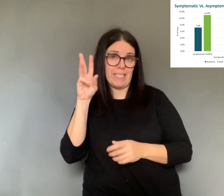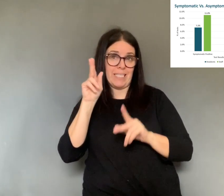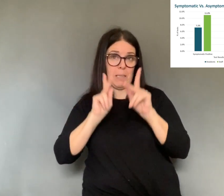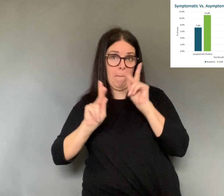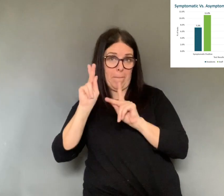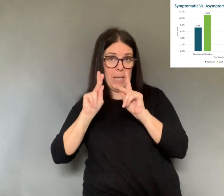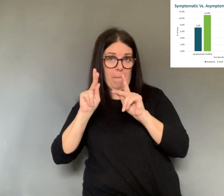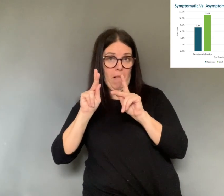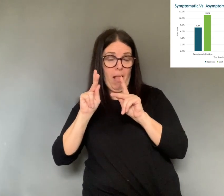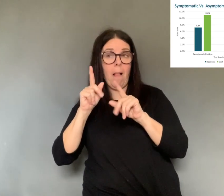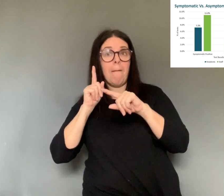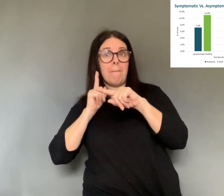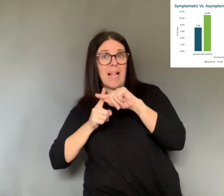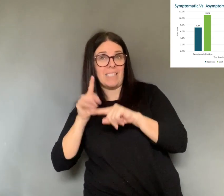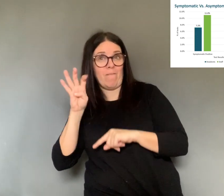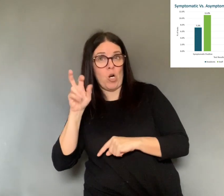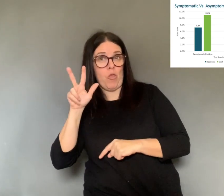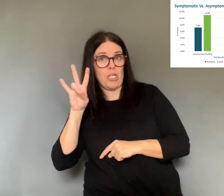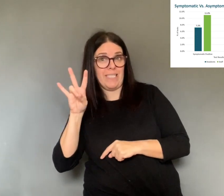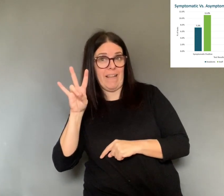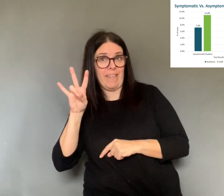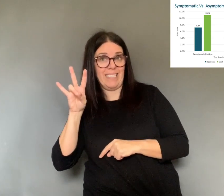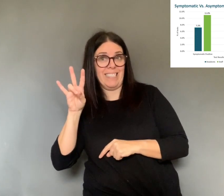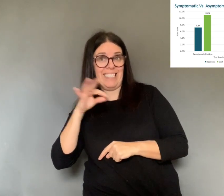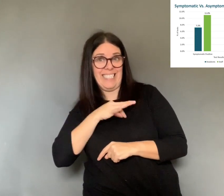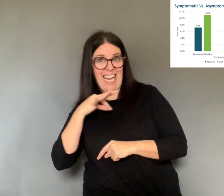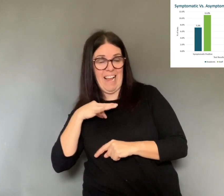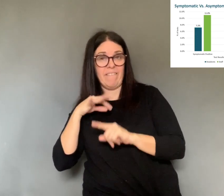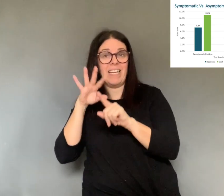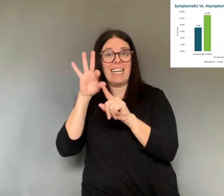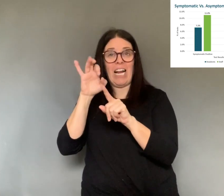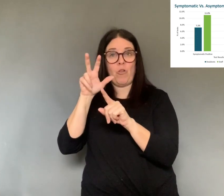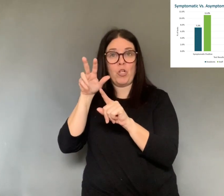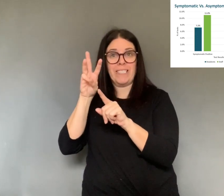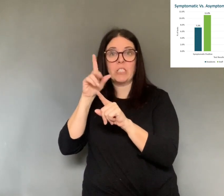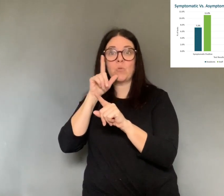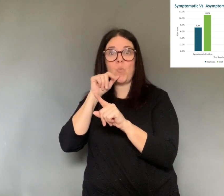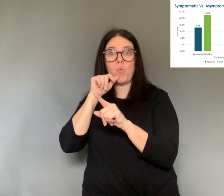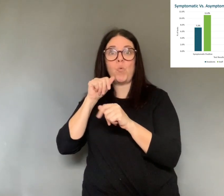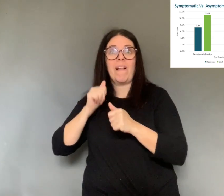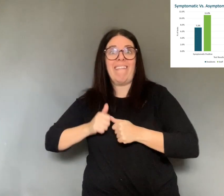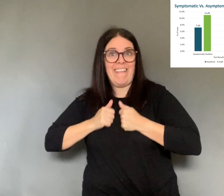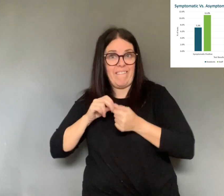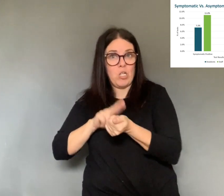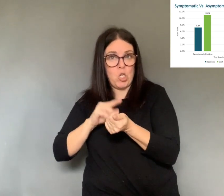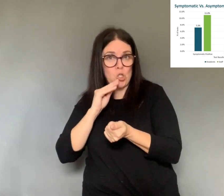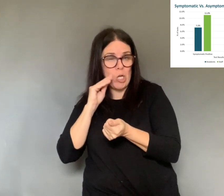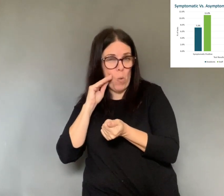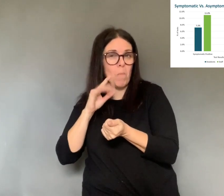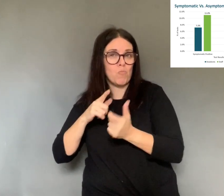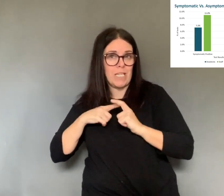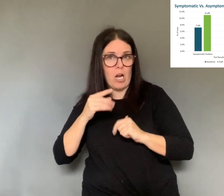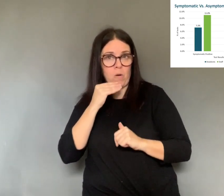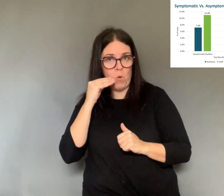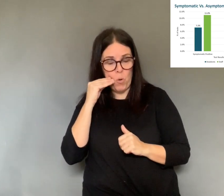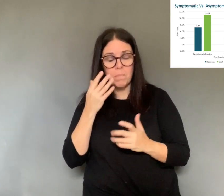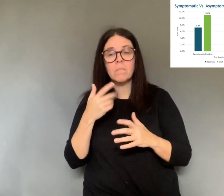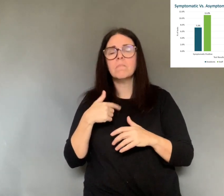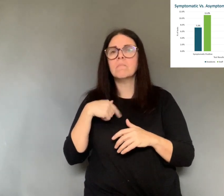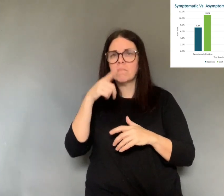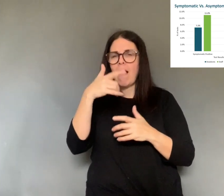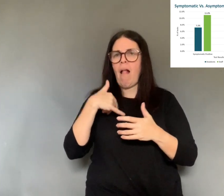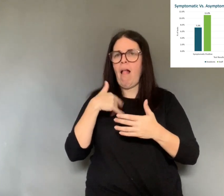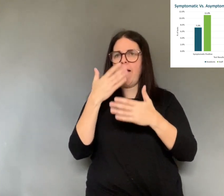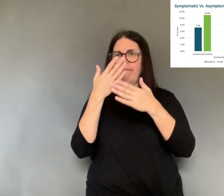and 437 staff in these facilities. This is a preliminary analysis of person positivity among symptomatic and